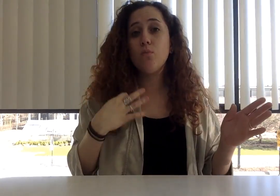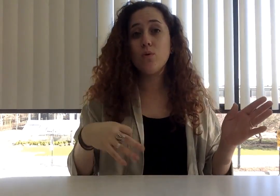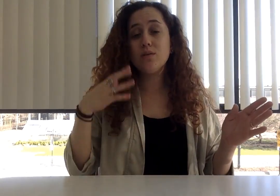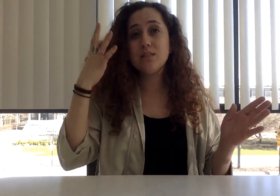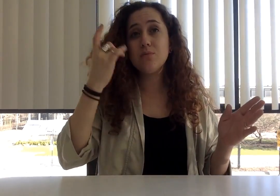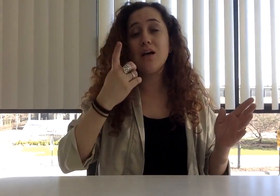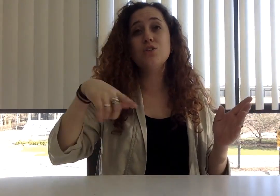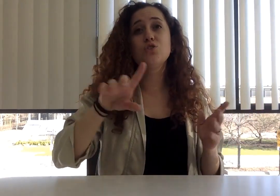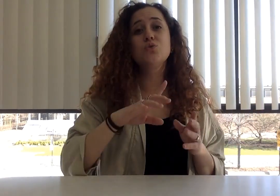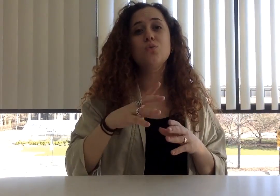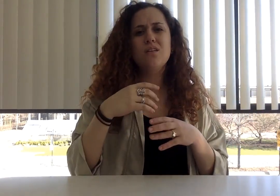at 1/5.